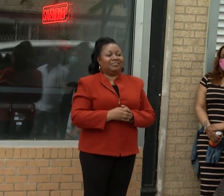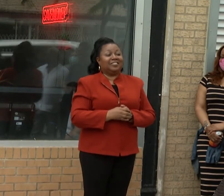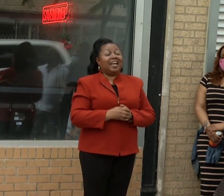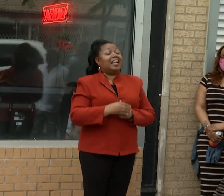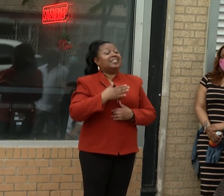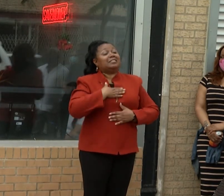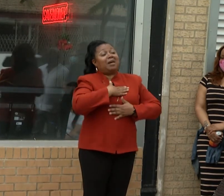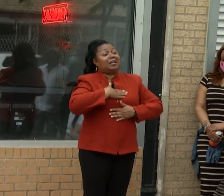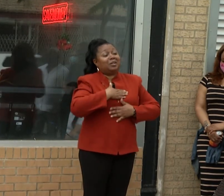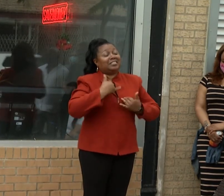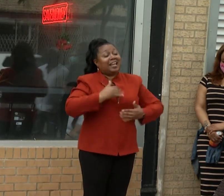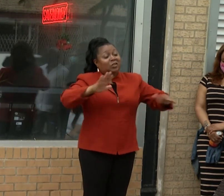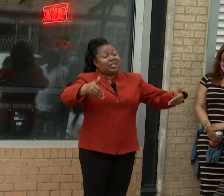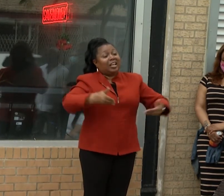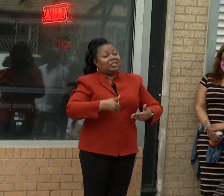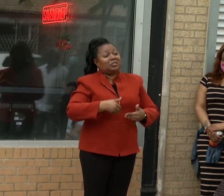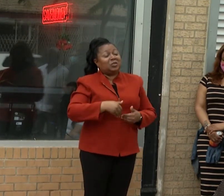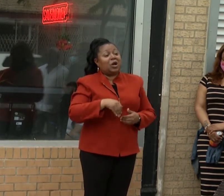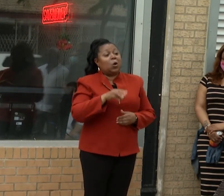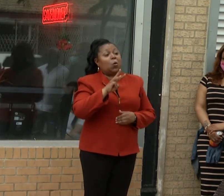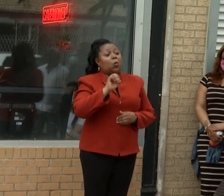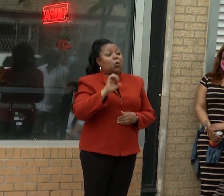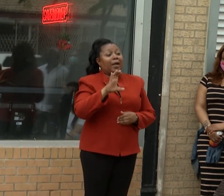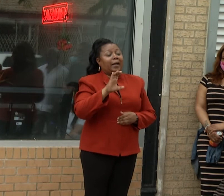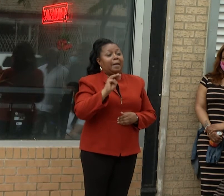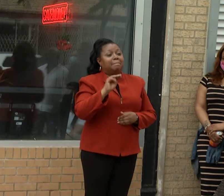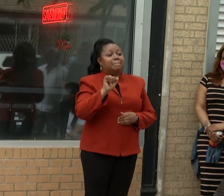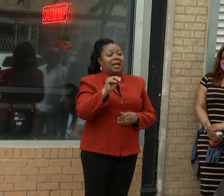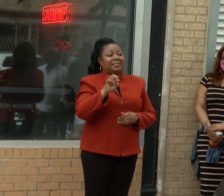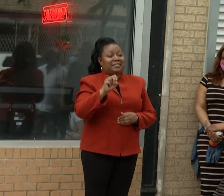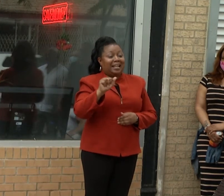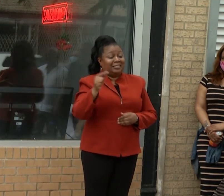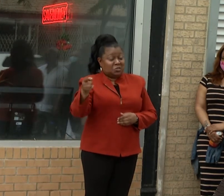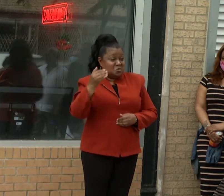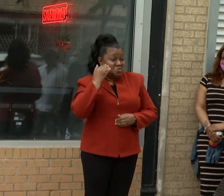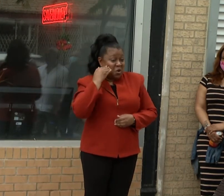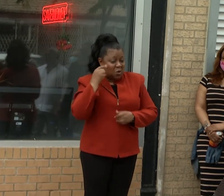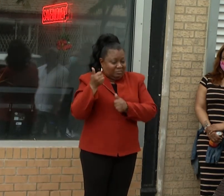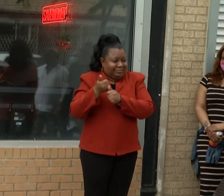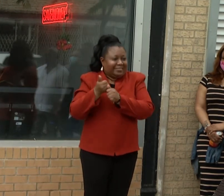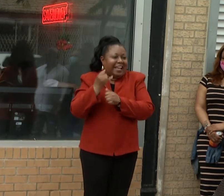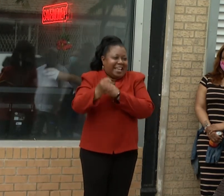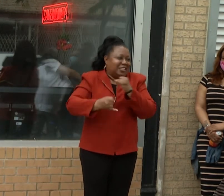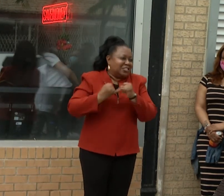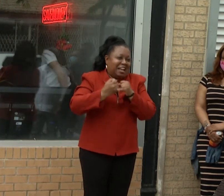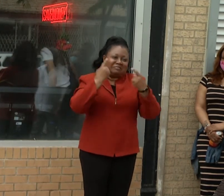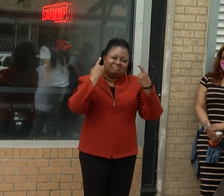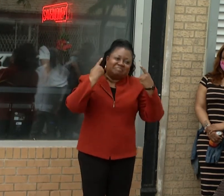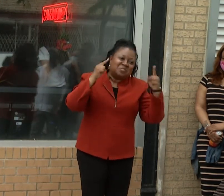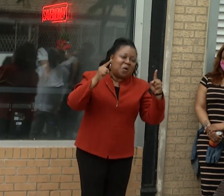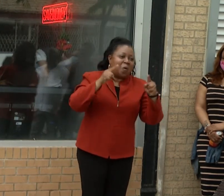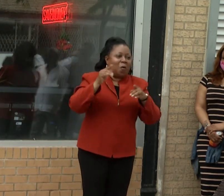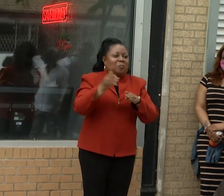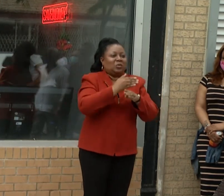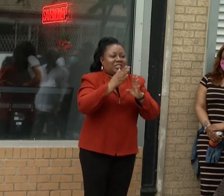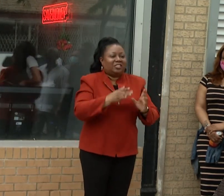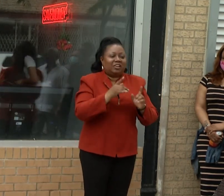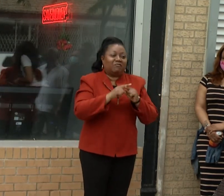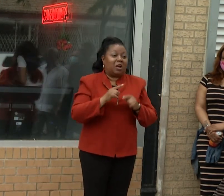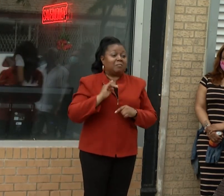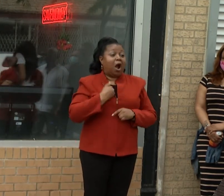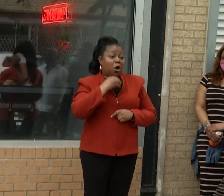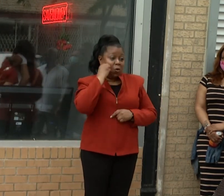It's my pleasure now to introduce Vic Mensa. Vic, as you know, is a internationally known musician from